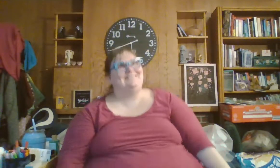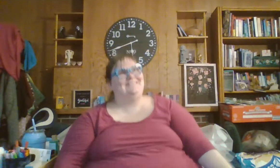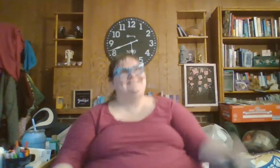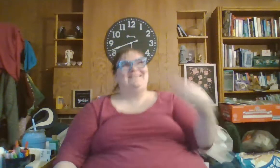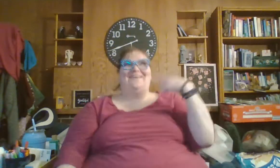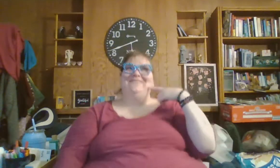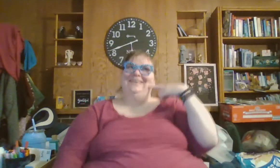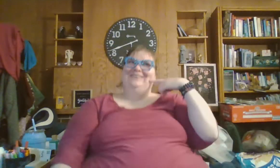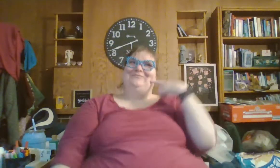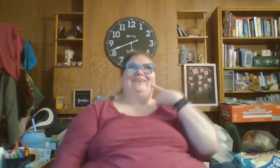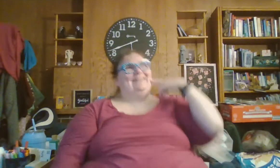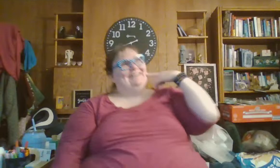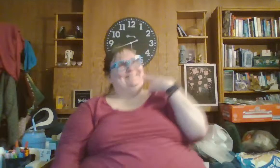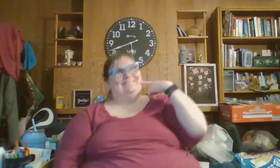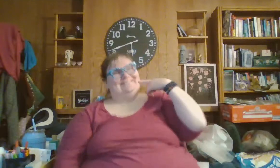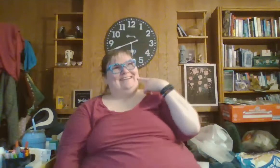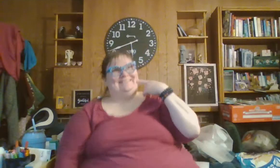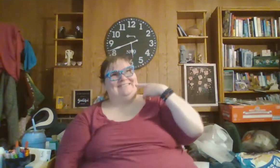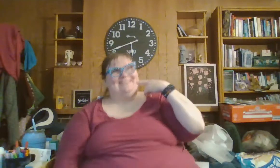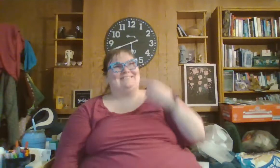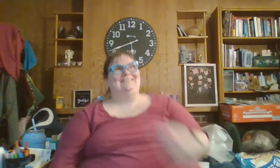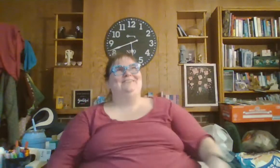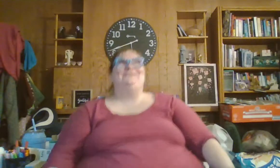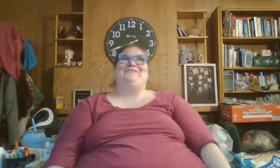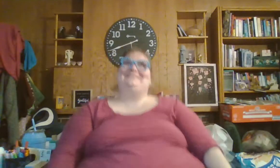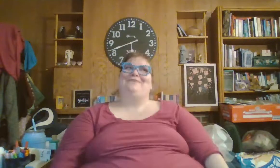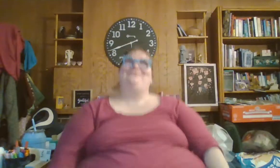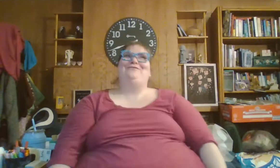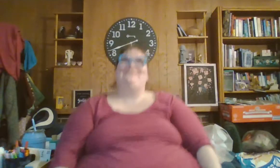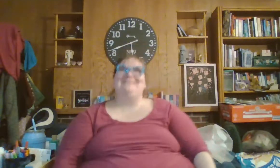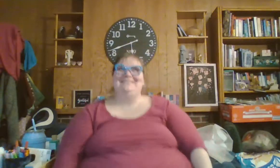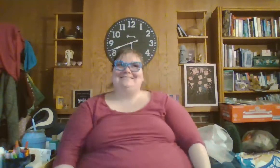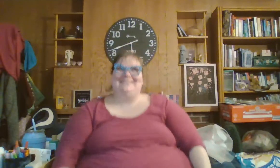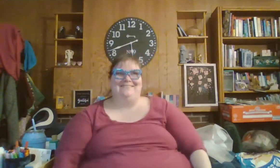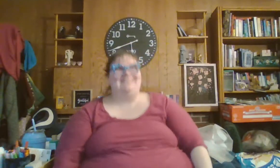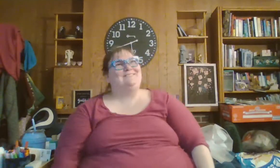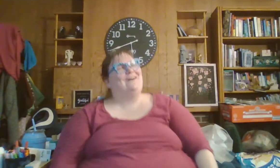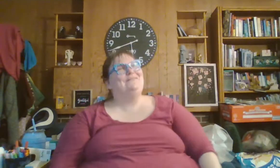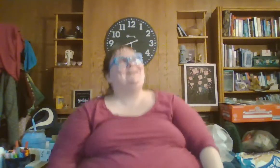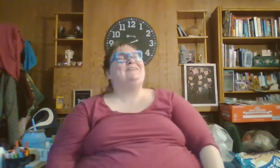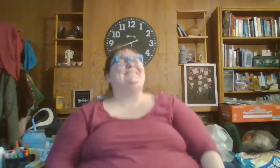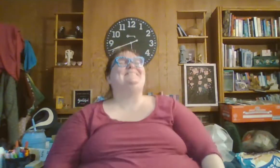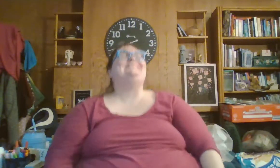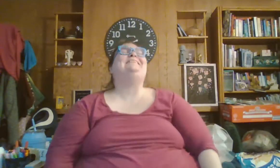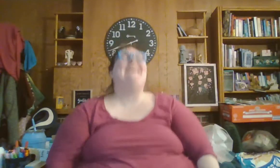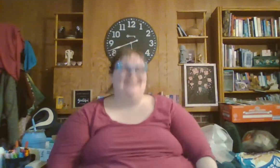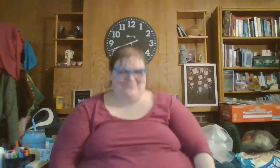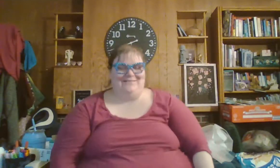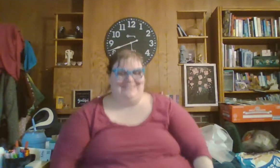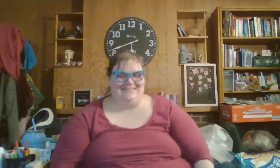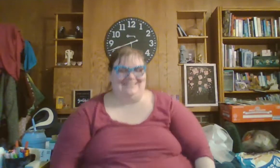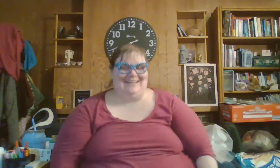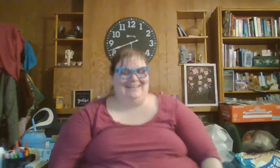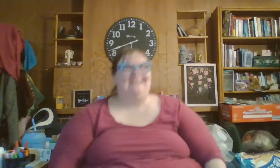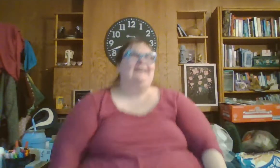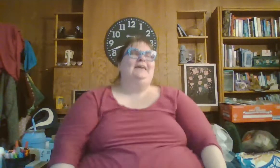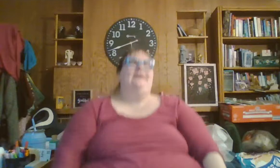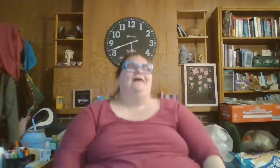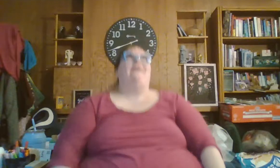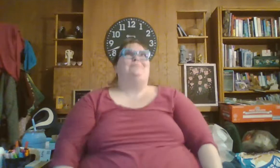student's mom fucking extras guest session for 7:15 this evening. So I'll be on calls until 8:15 tonight. Plus